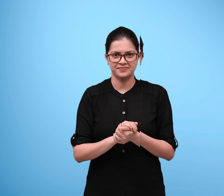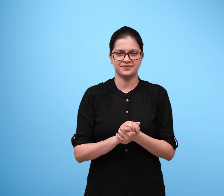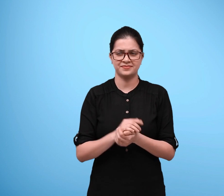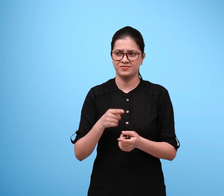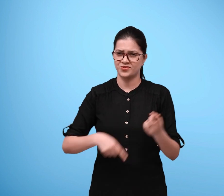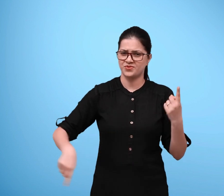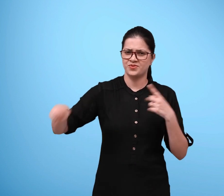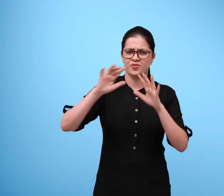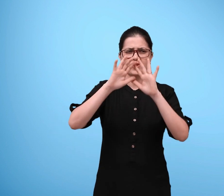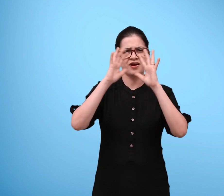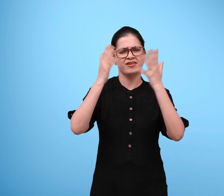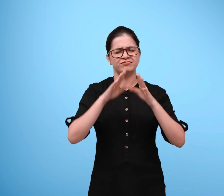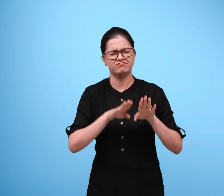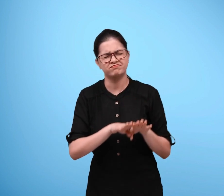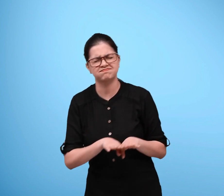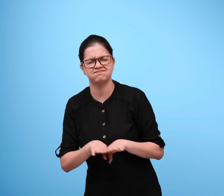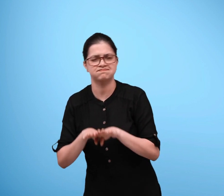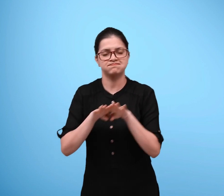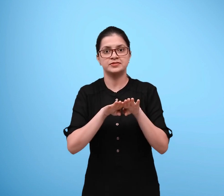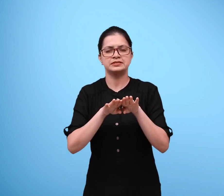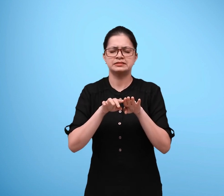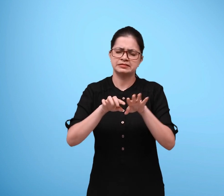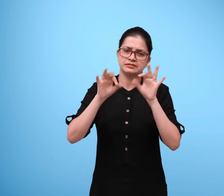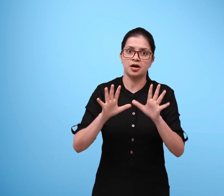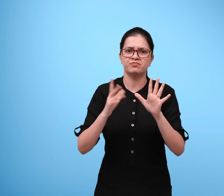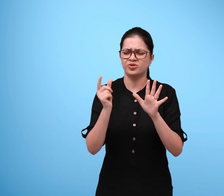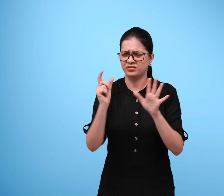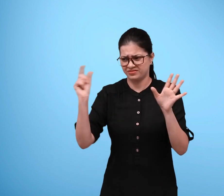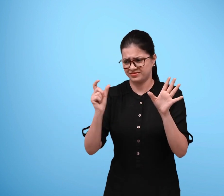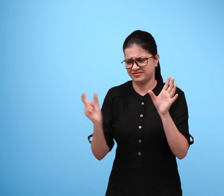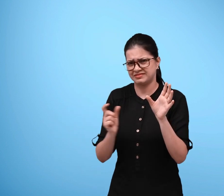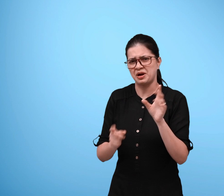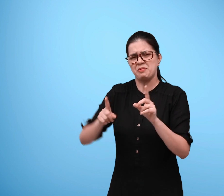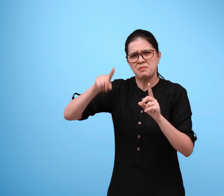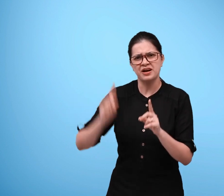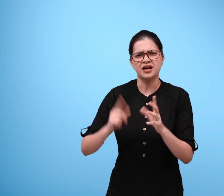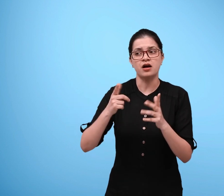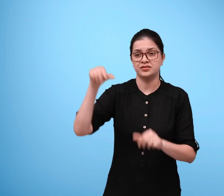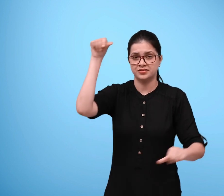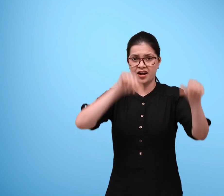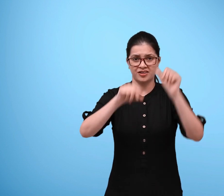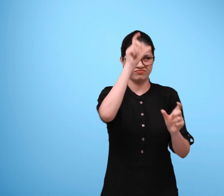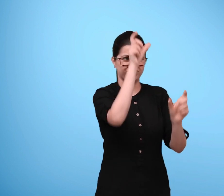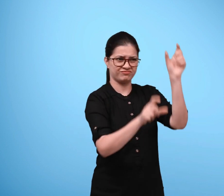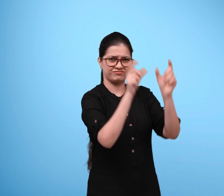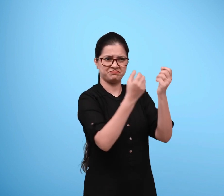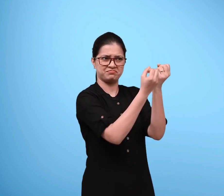For the sake of uniformity, scientists all over the world have accepted a set of standard units of